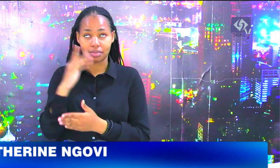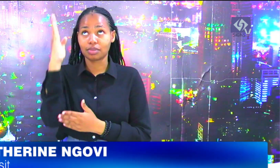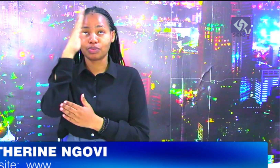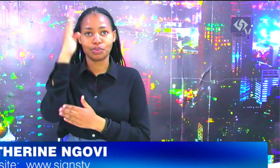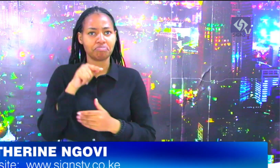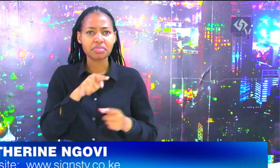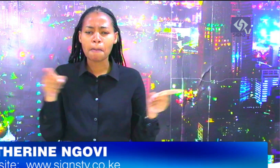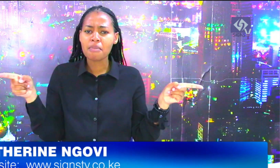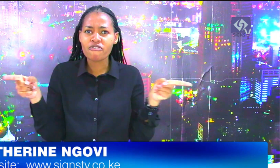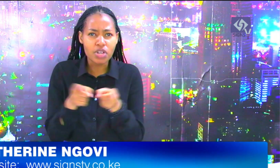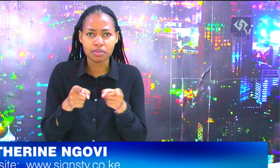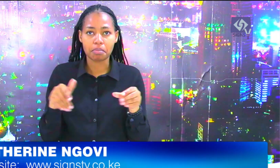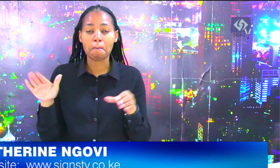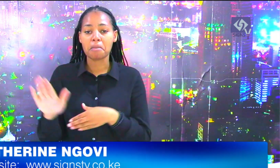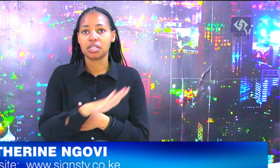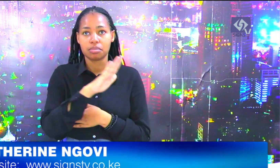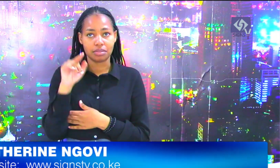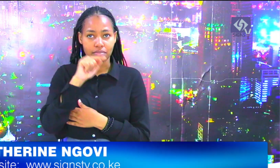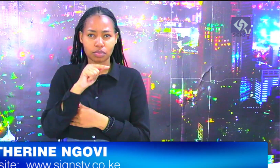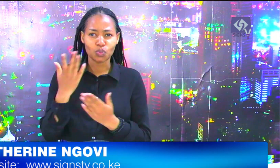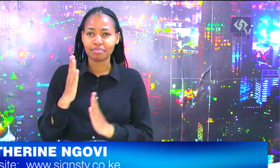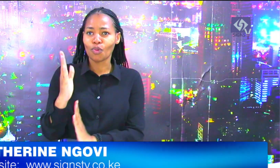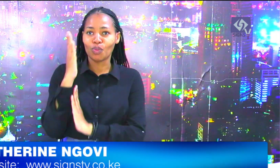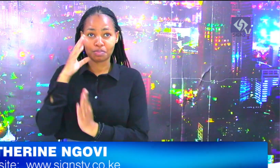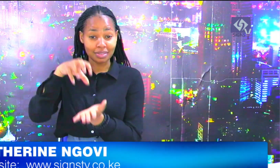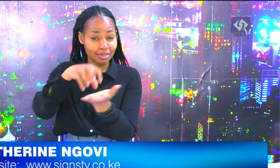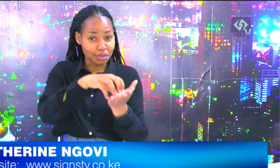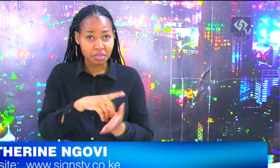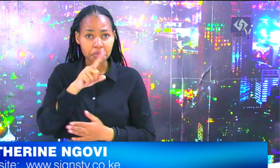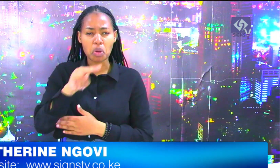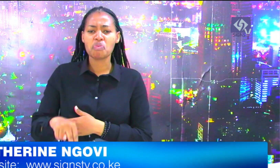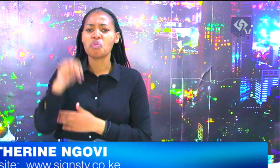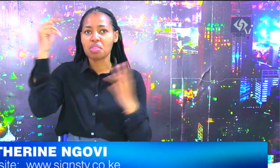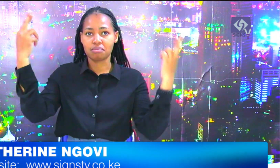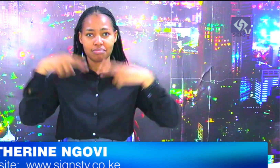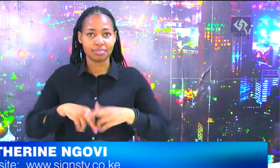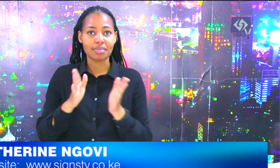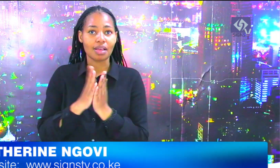Kisumu-Kericho border, which have left several people dead and displaced hundreds of others.